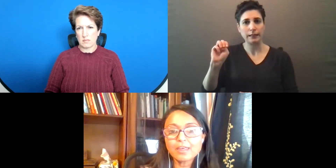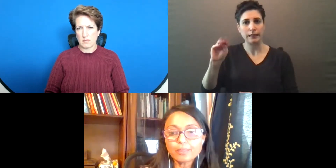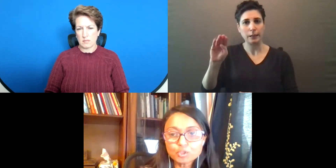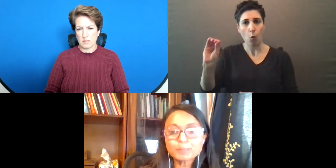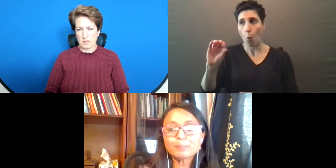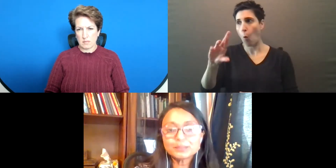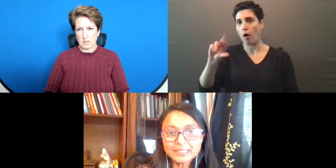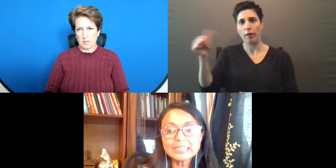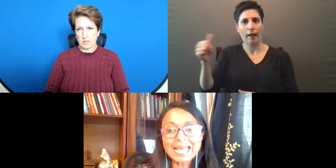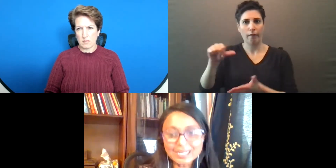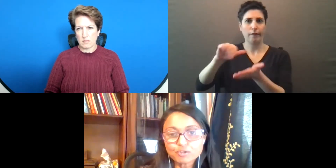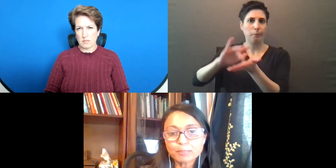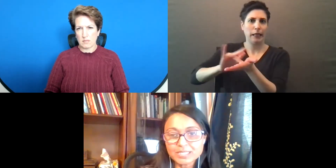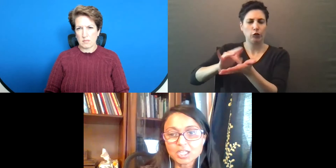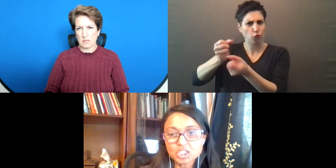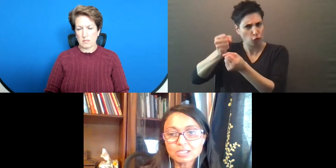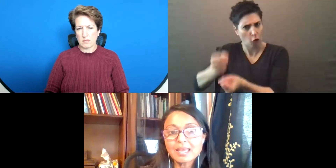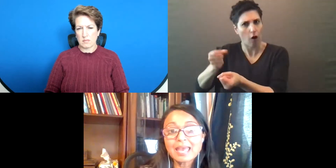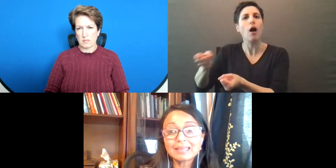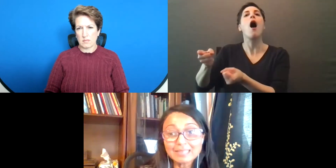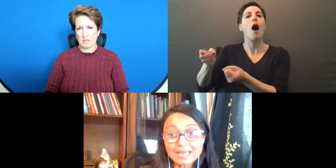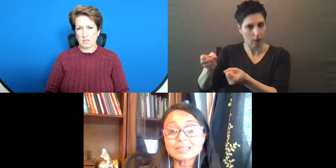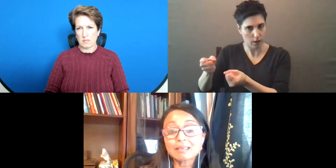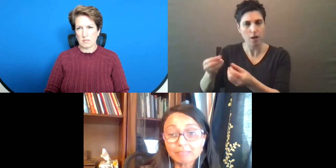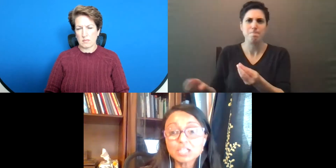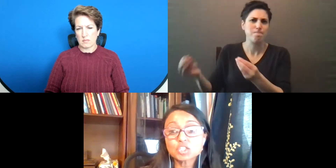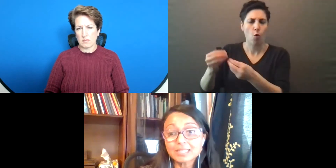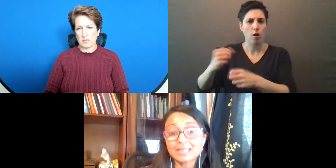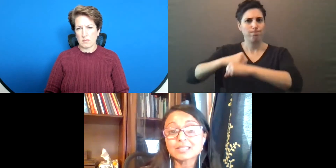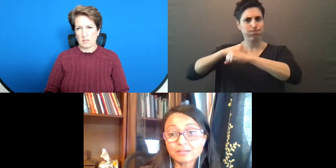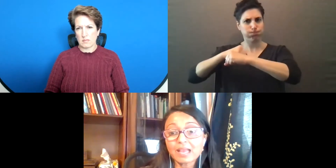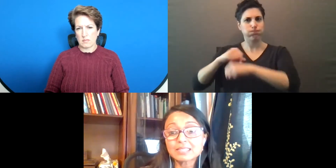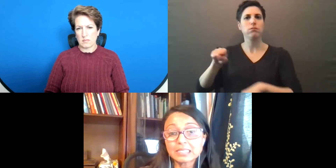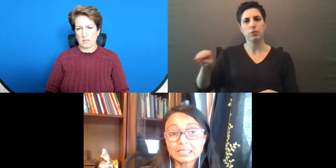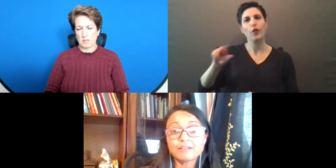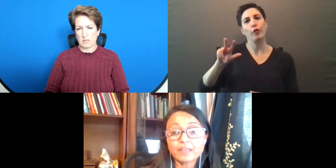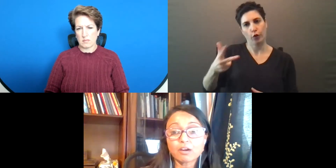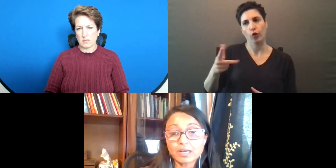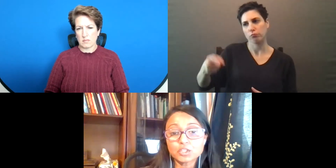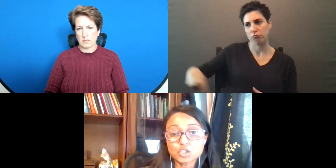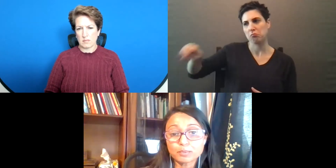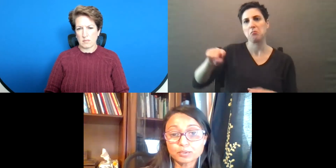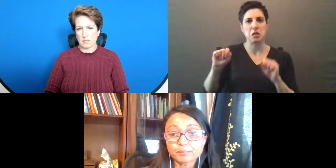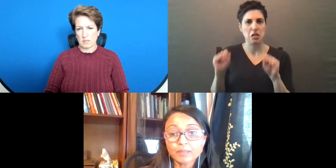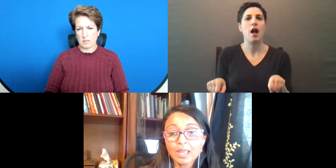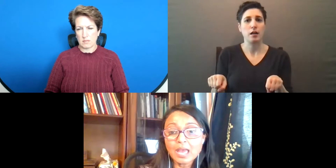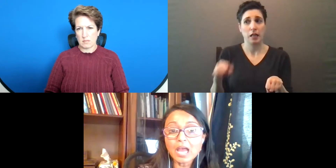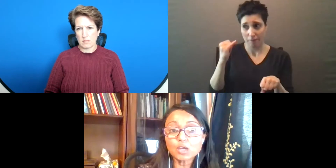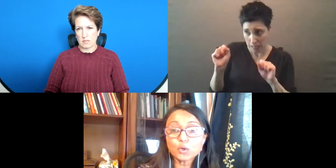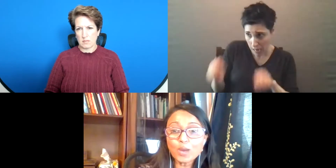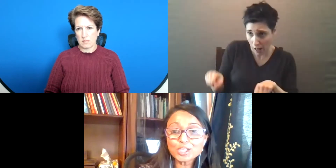medication. Those people need extra protection, and yes, they should get the vaccine if they are